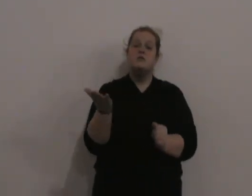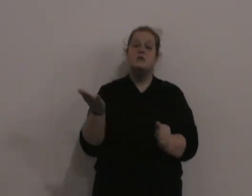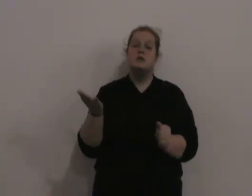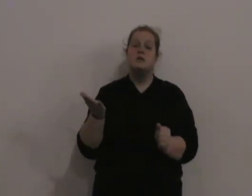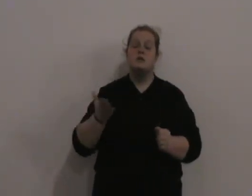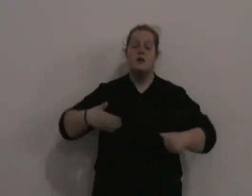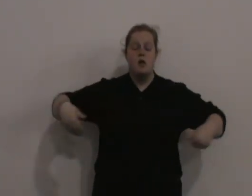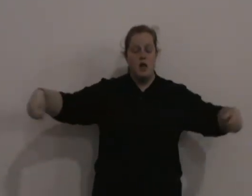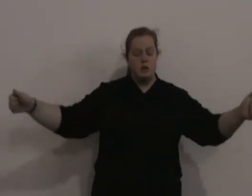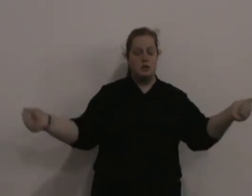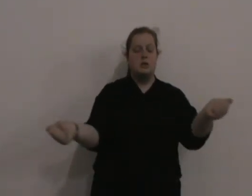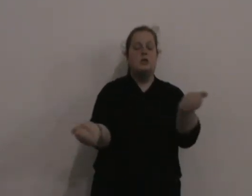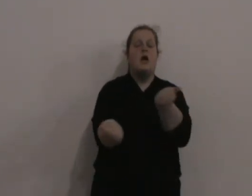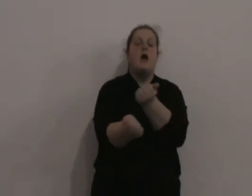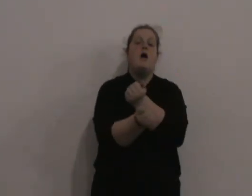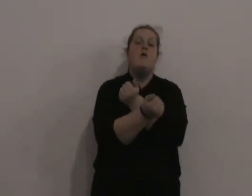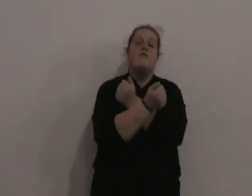things, love